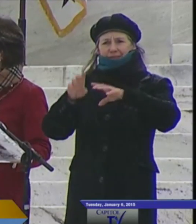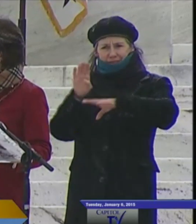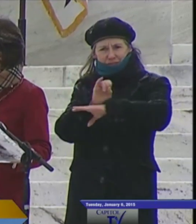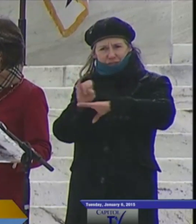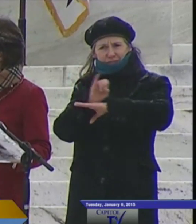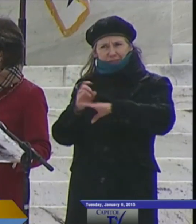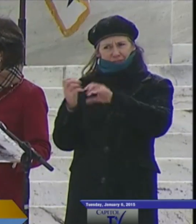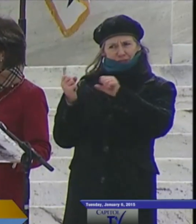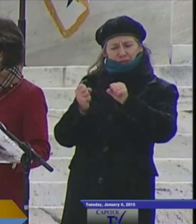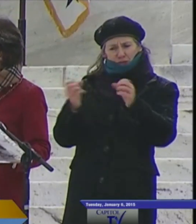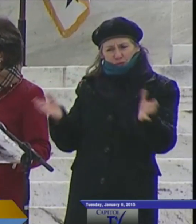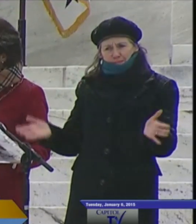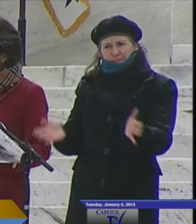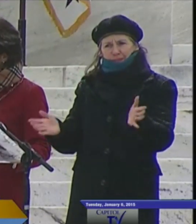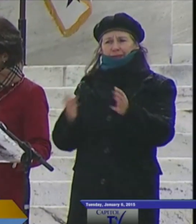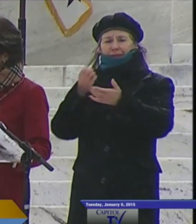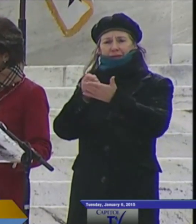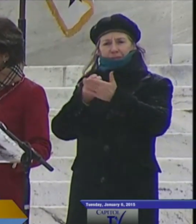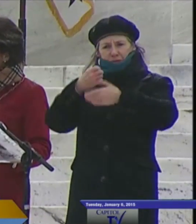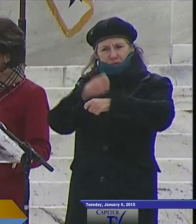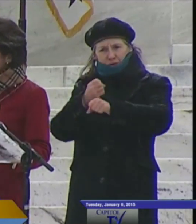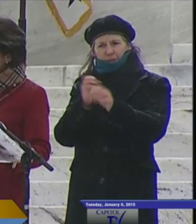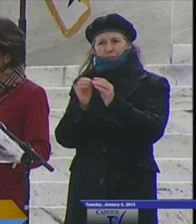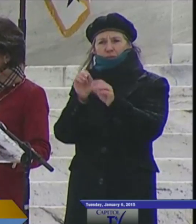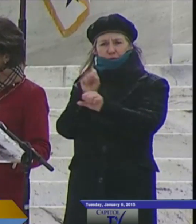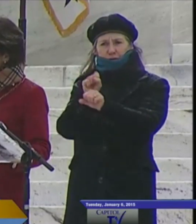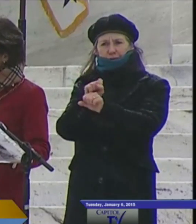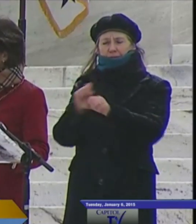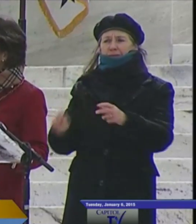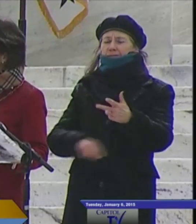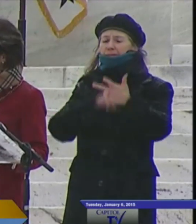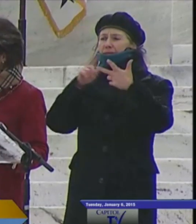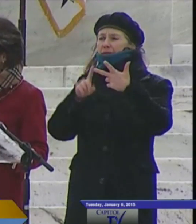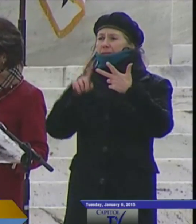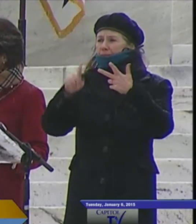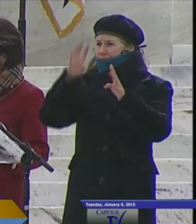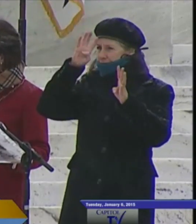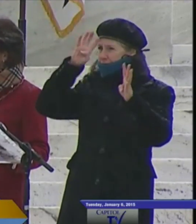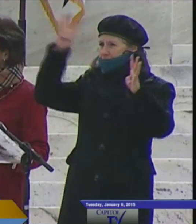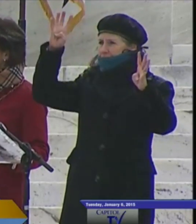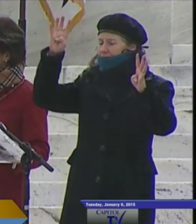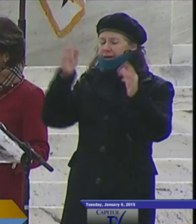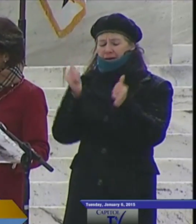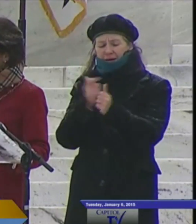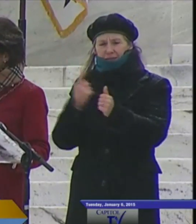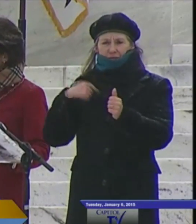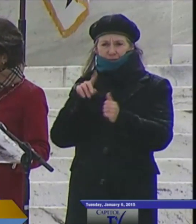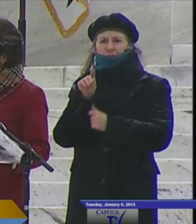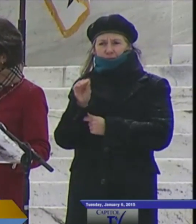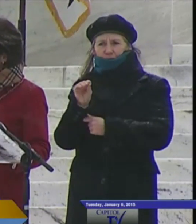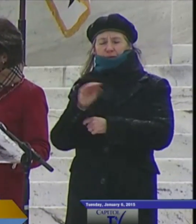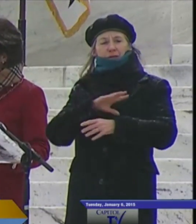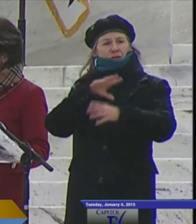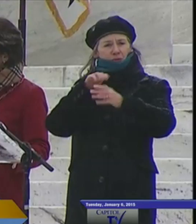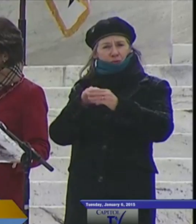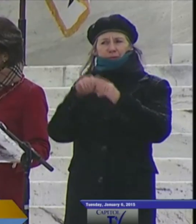to stimulate our economy and create jobs. And third, we have to innovate in everything we do, including